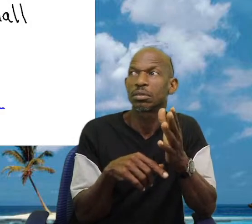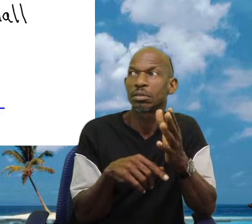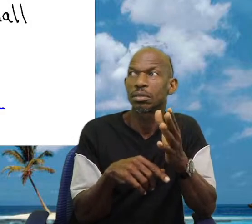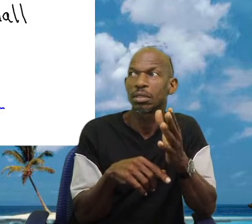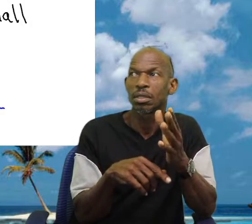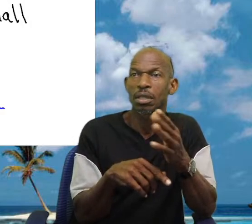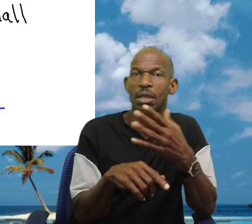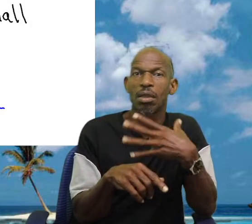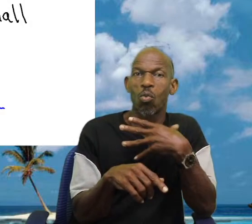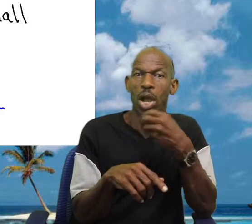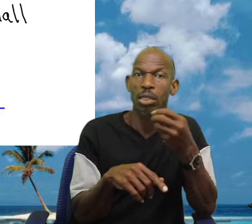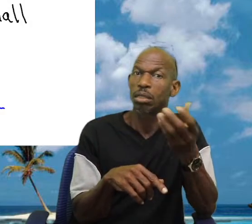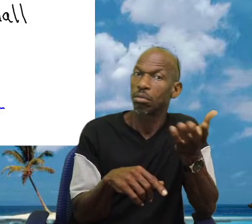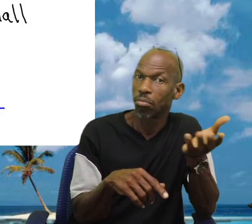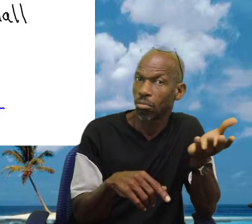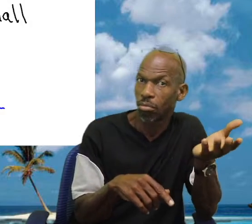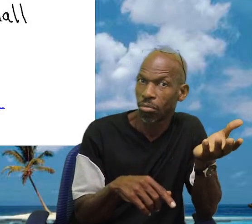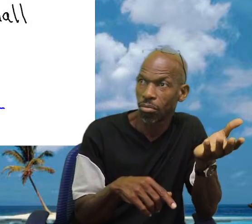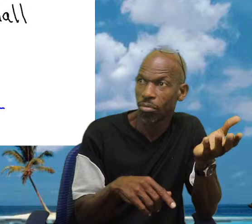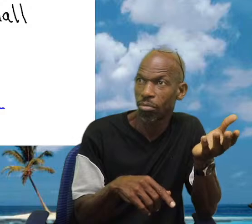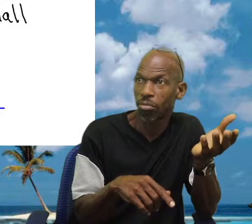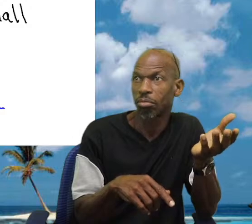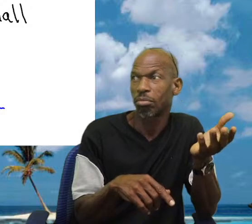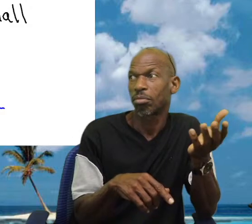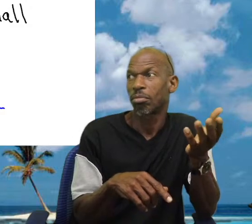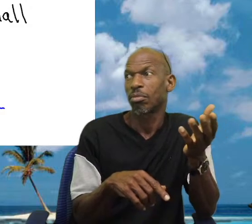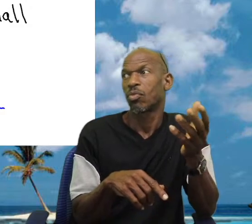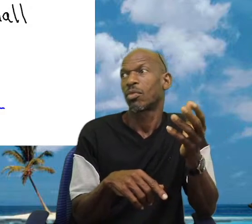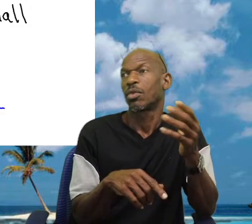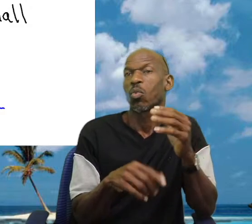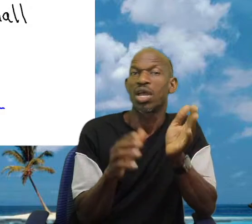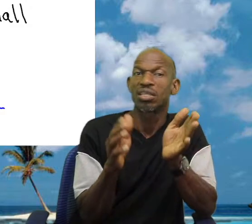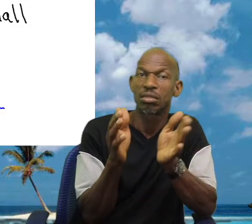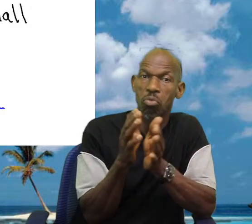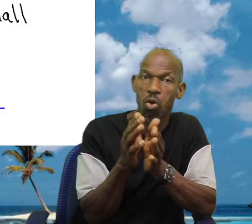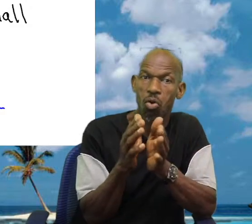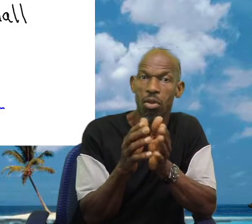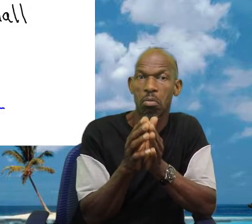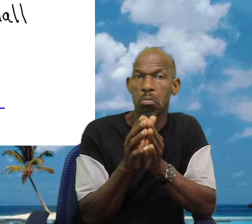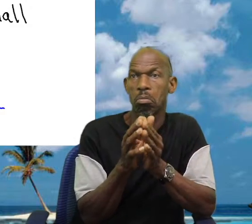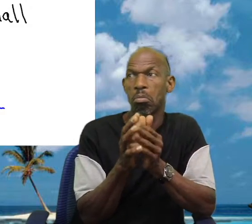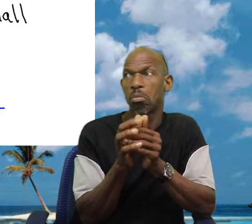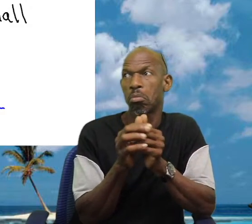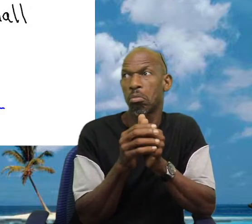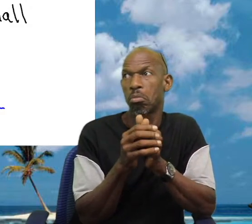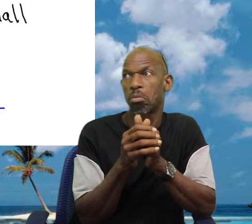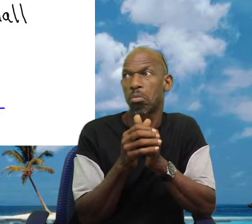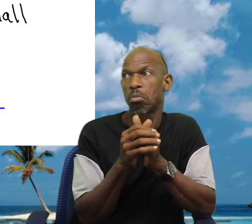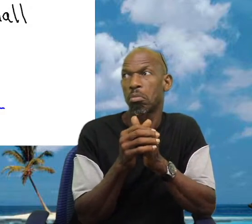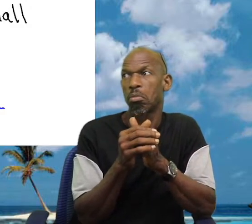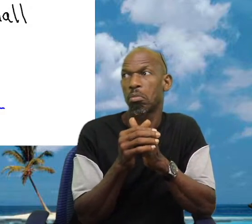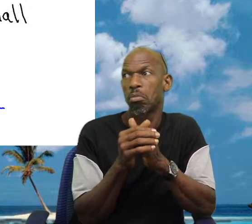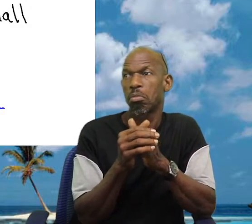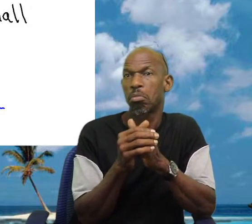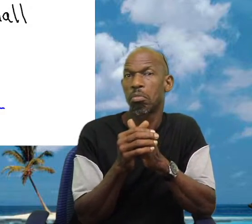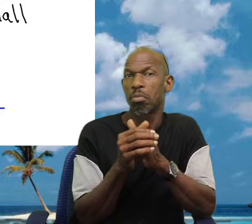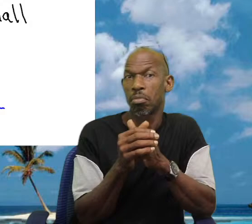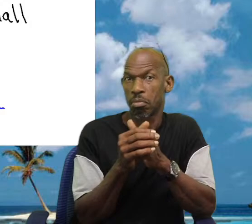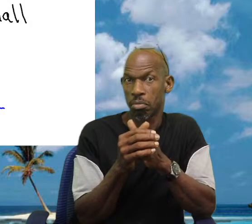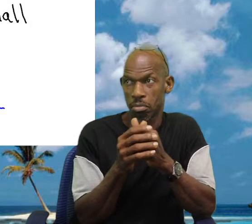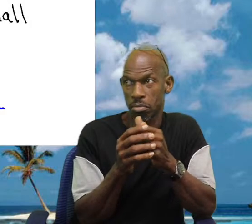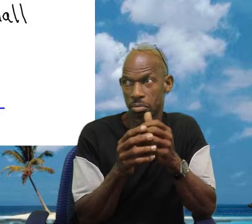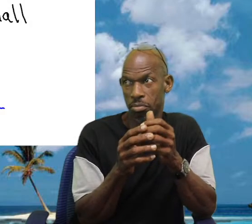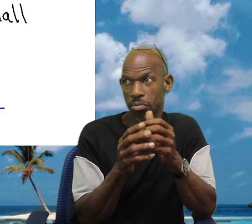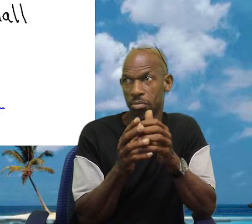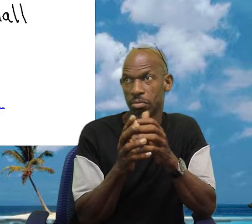I can use, the old house is, I could use an adjective if I want. I can